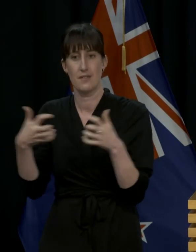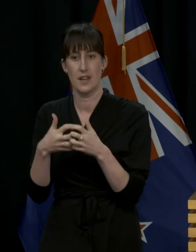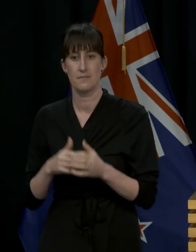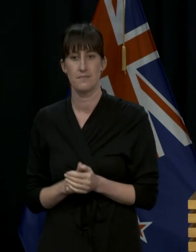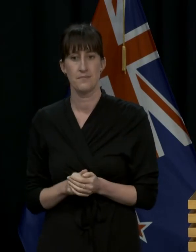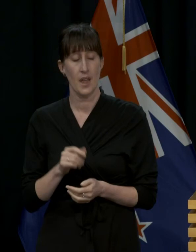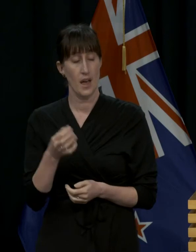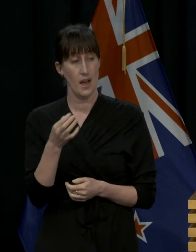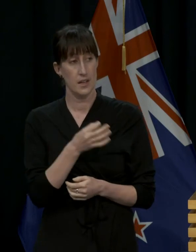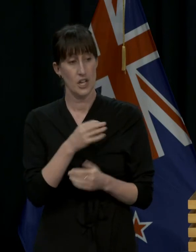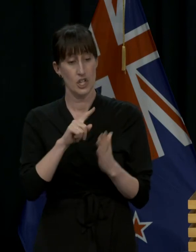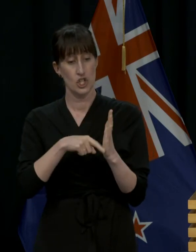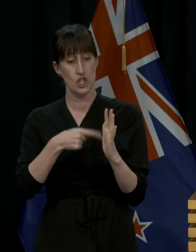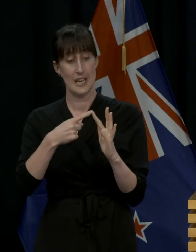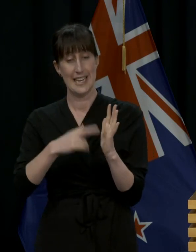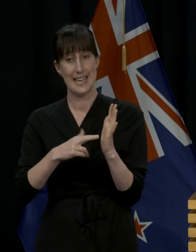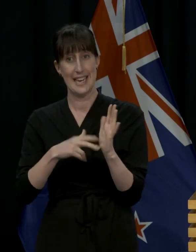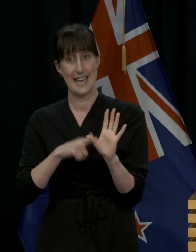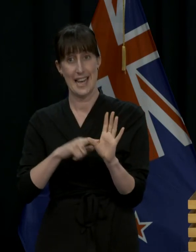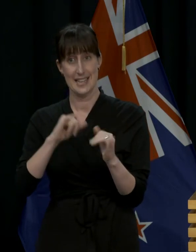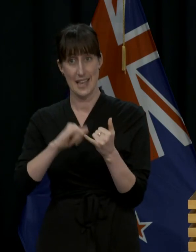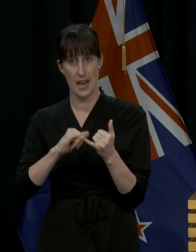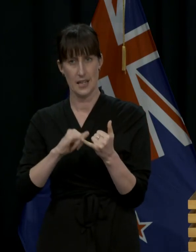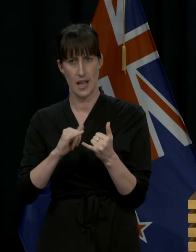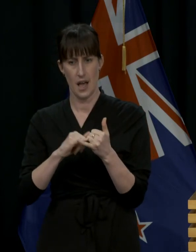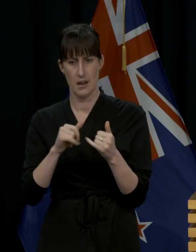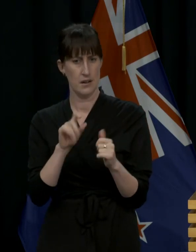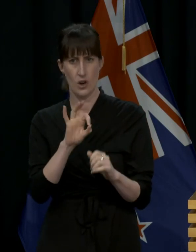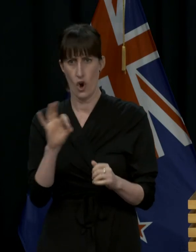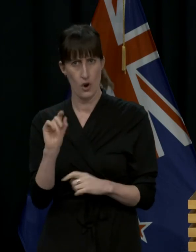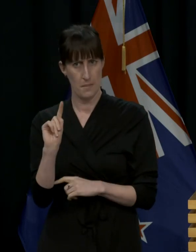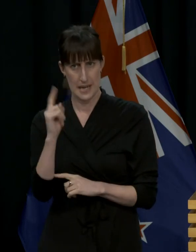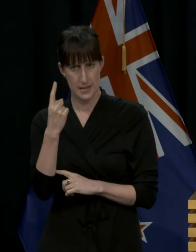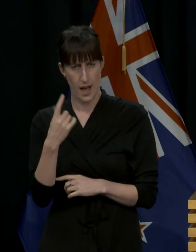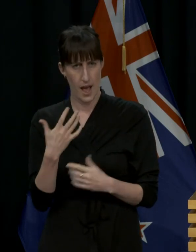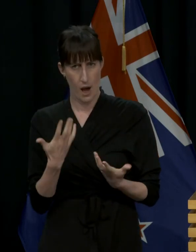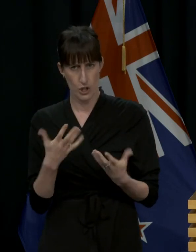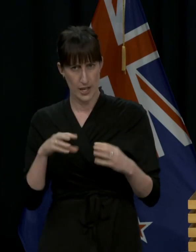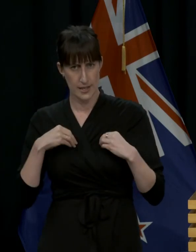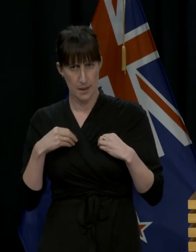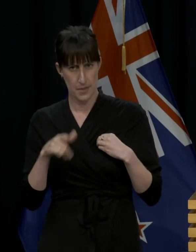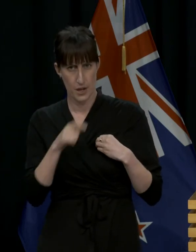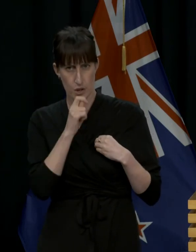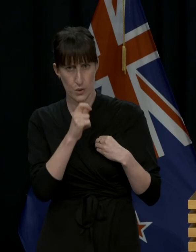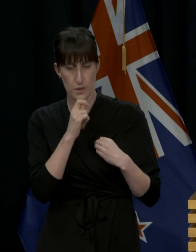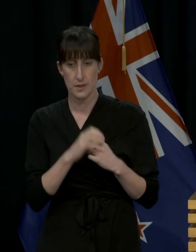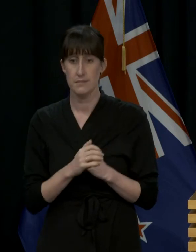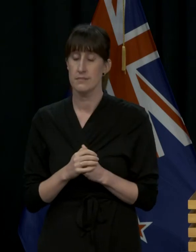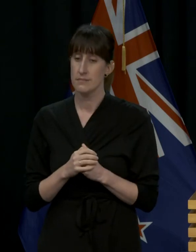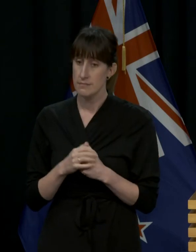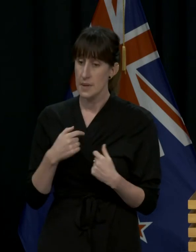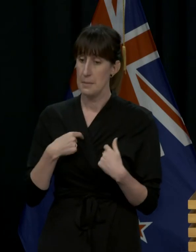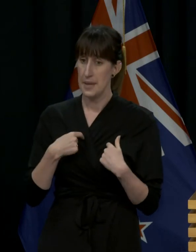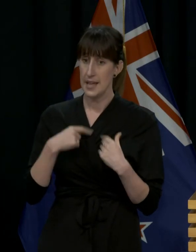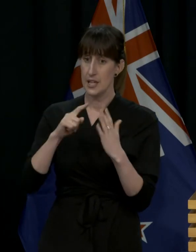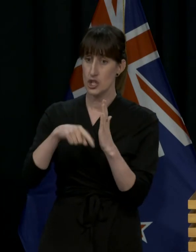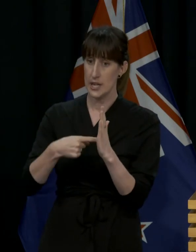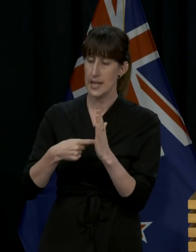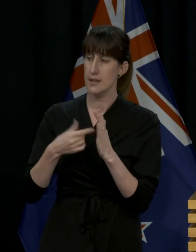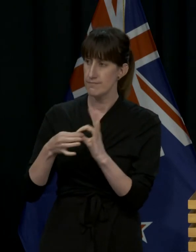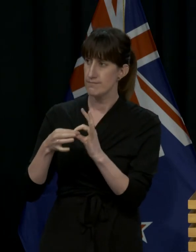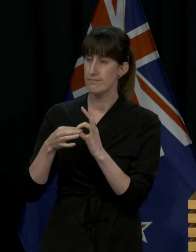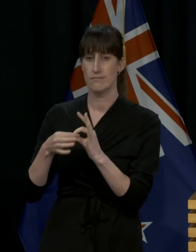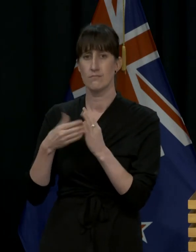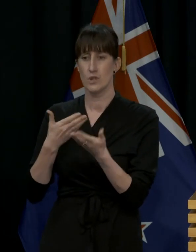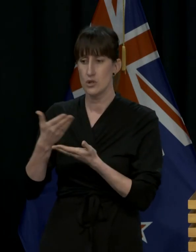that she wouldn't have a role as a minister? Yeah, well, Jenny and I have spoken together and agreed together on new roles for Jenny in the next term